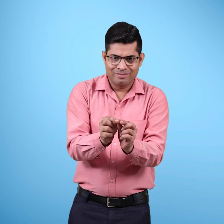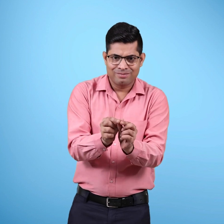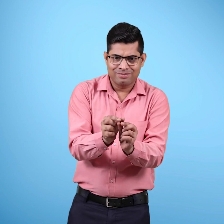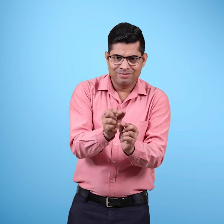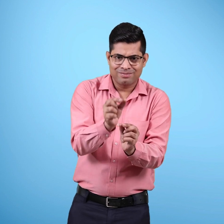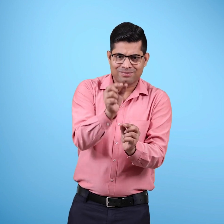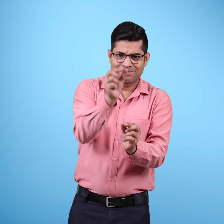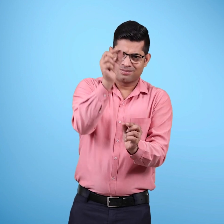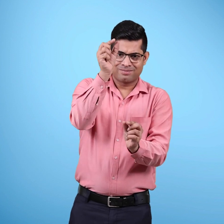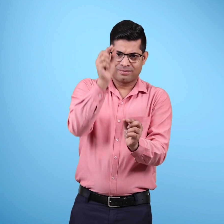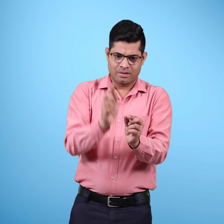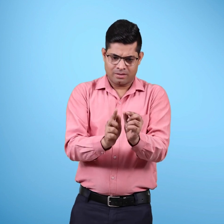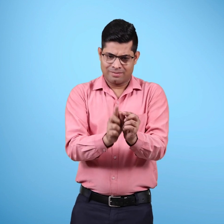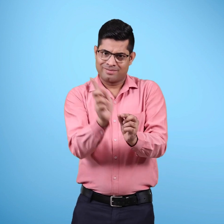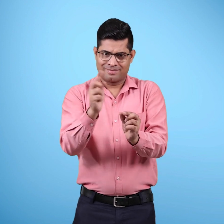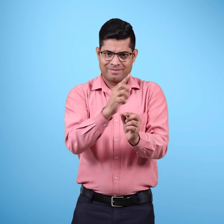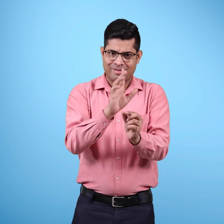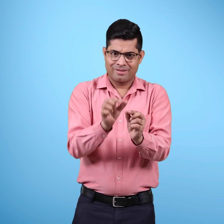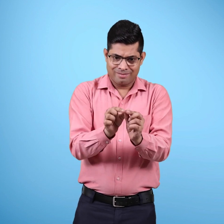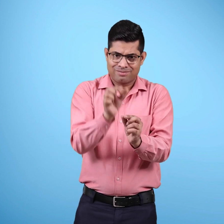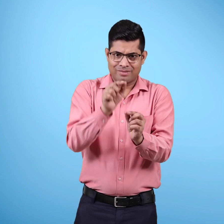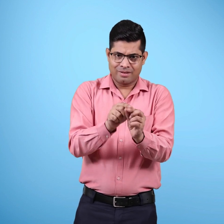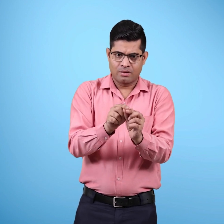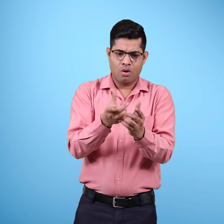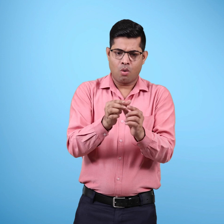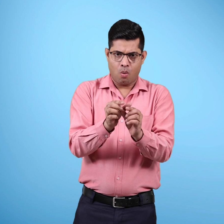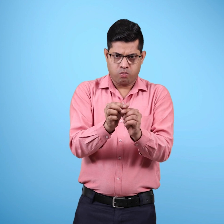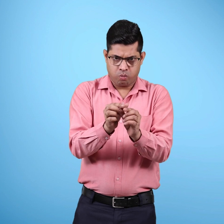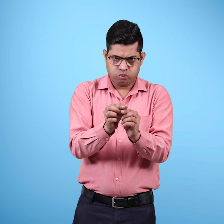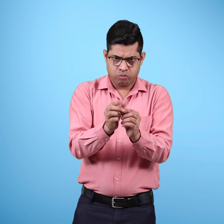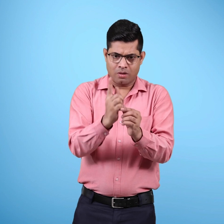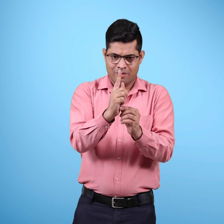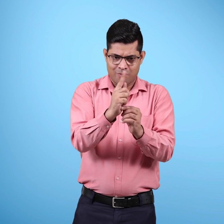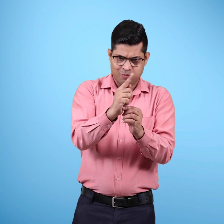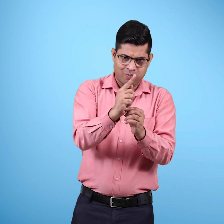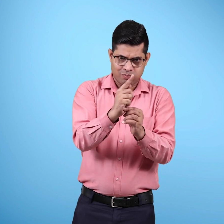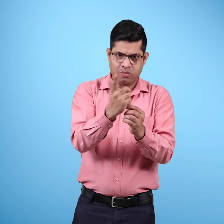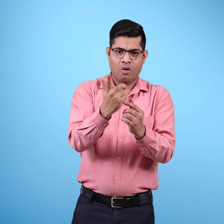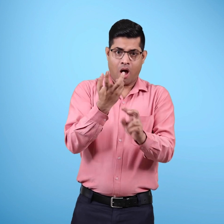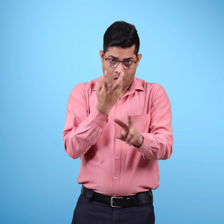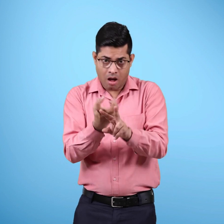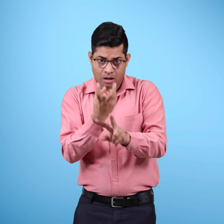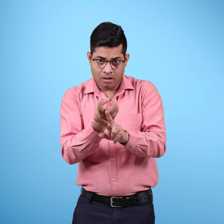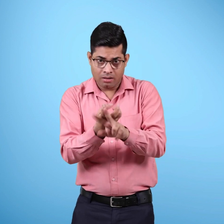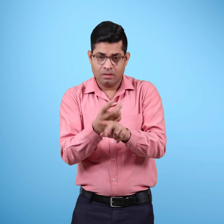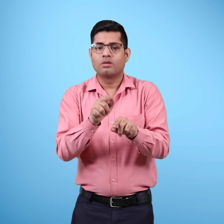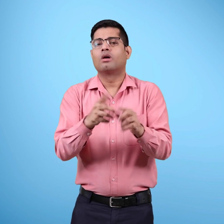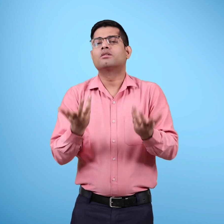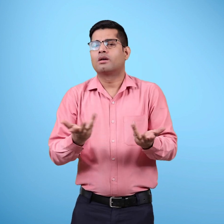Feel their stem and try to bend them gently to see if they are tender or hard.